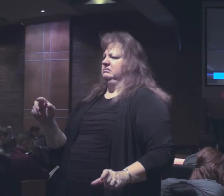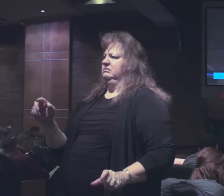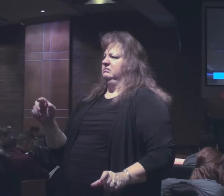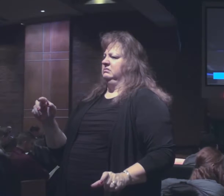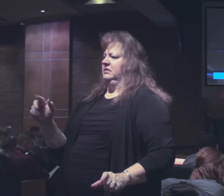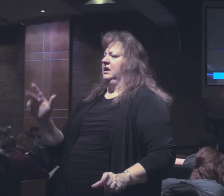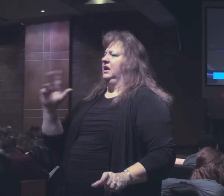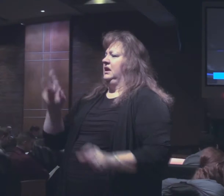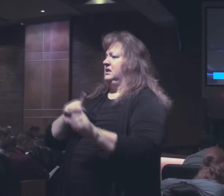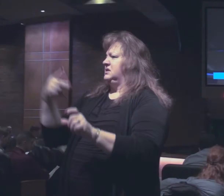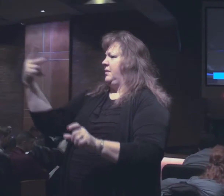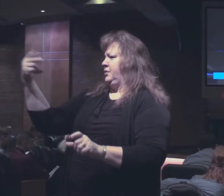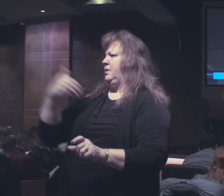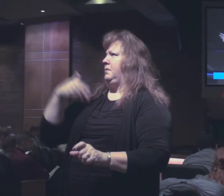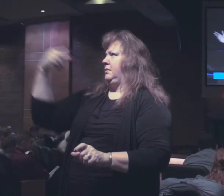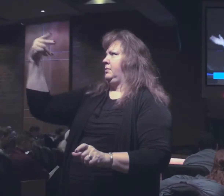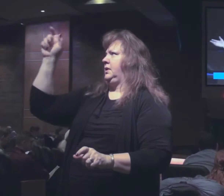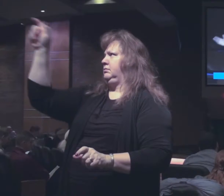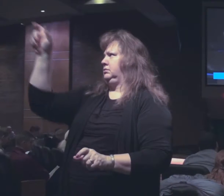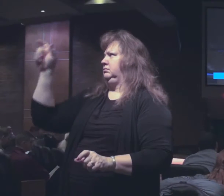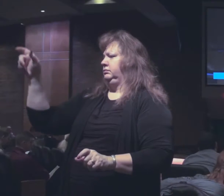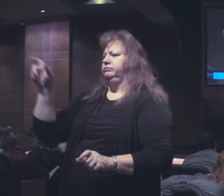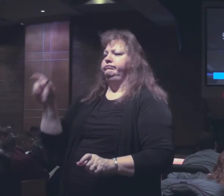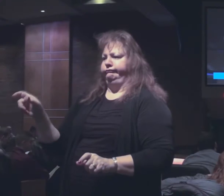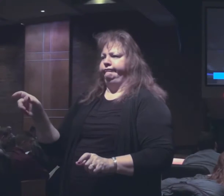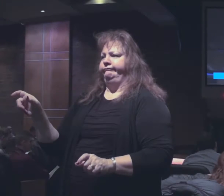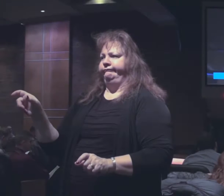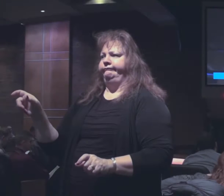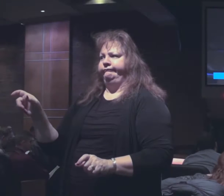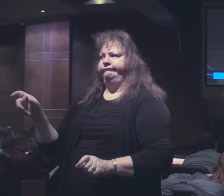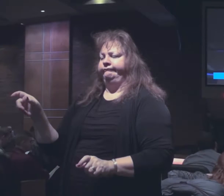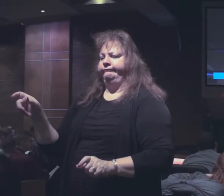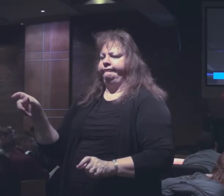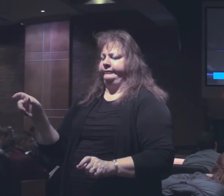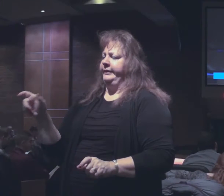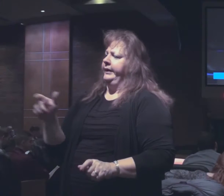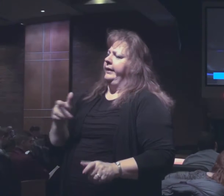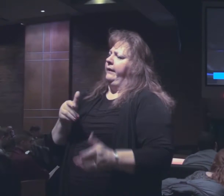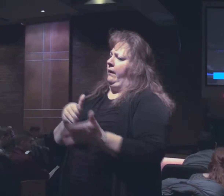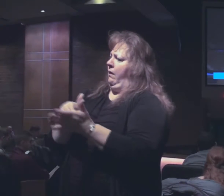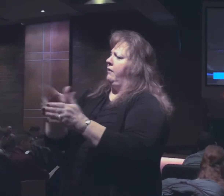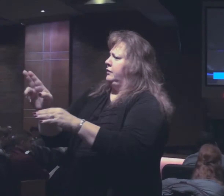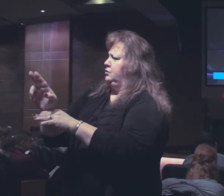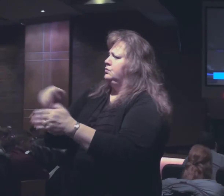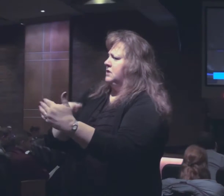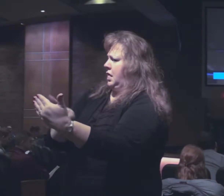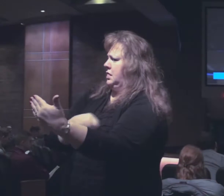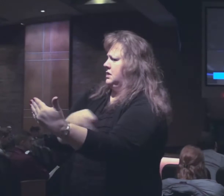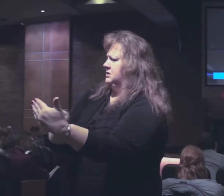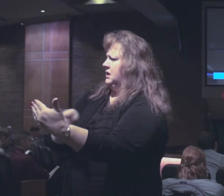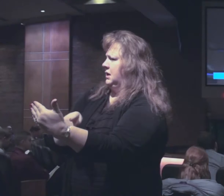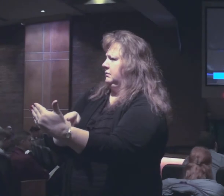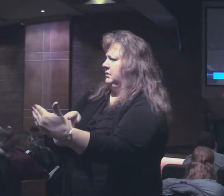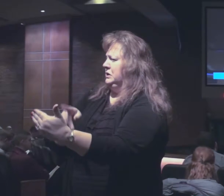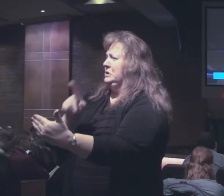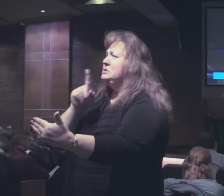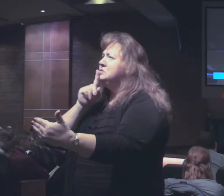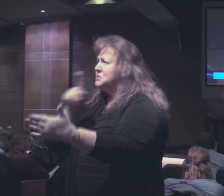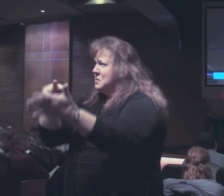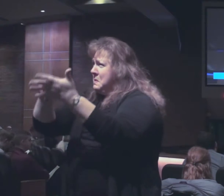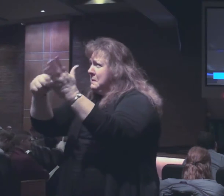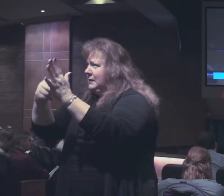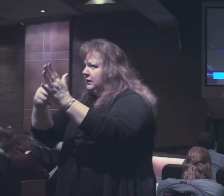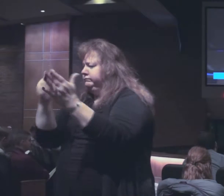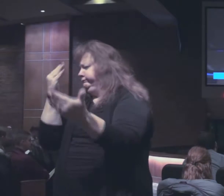3 times in Psalm 3, and we noted when we talked about Psalm 3, it's used many times through the Psalms, but nobody knows for sure what